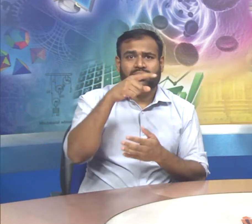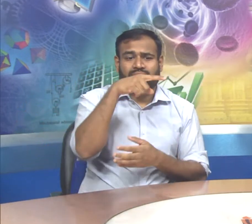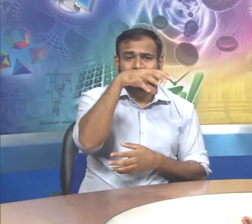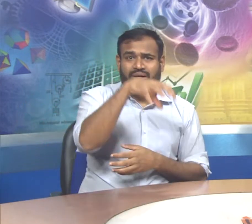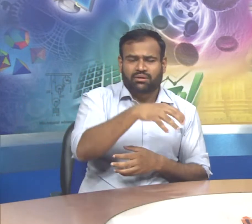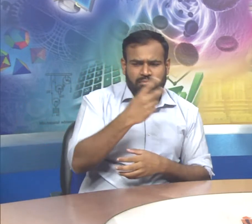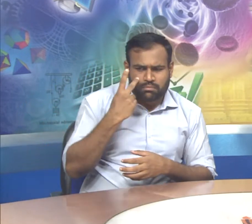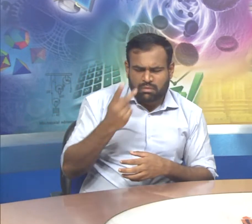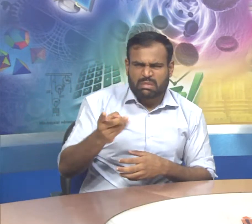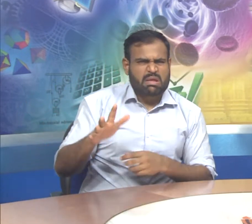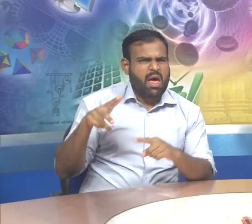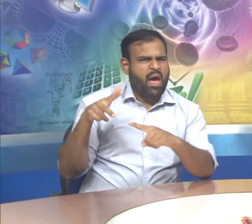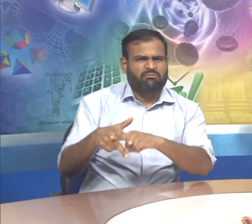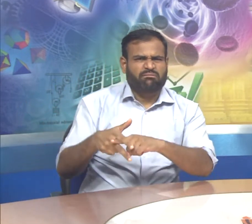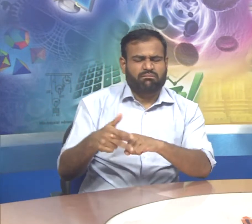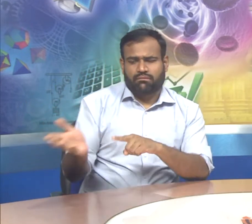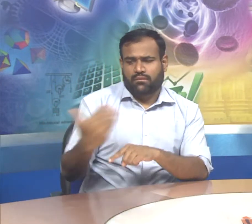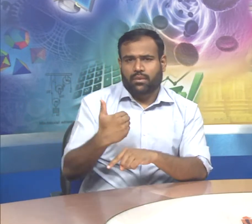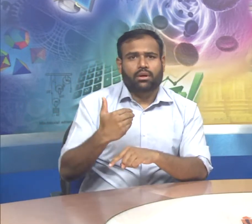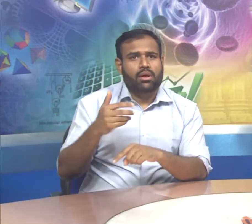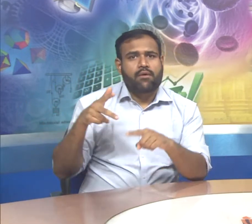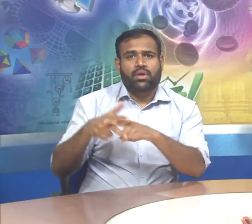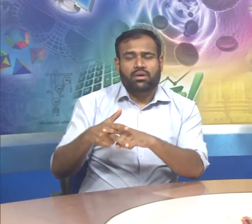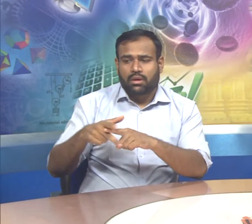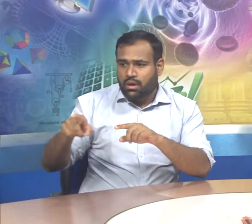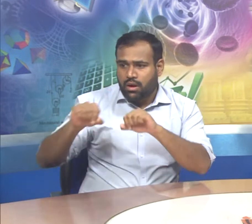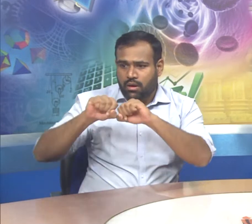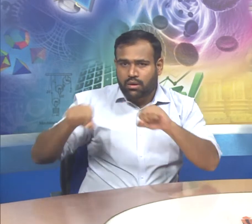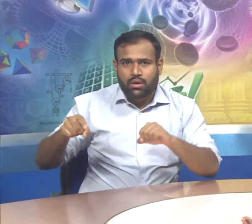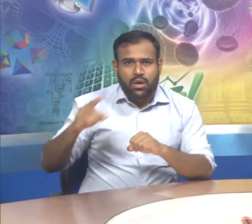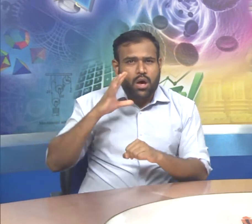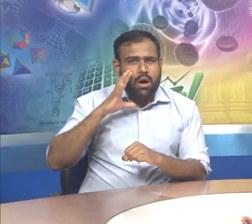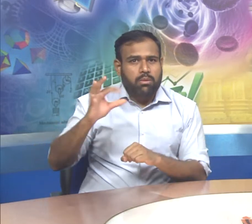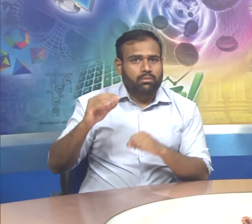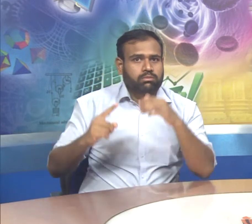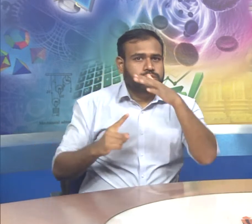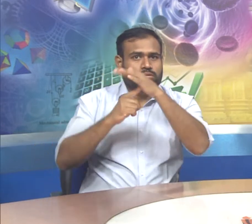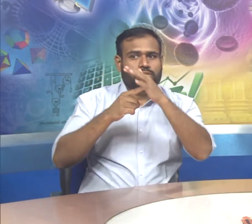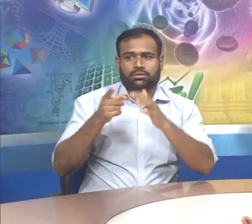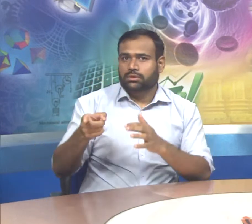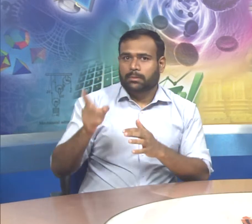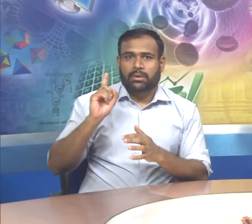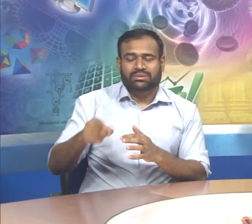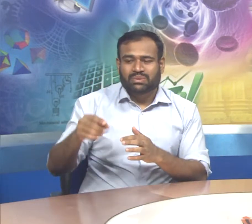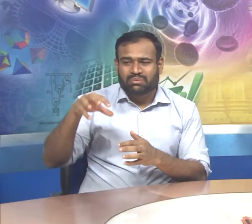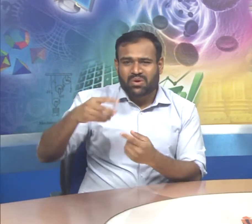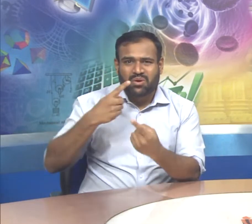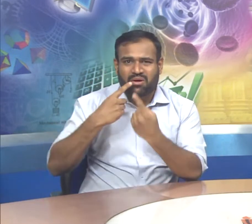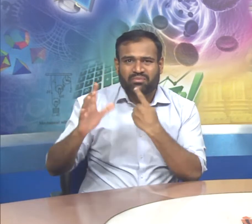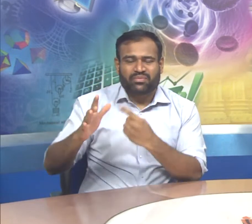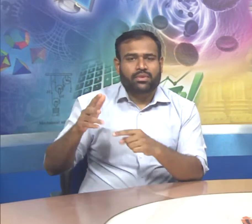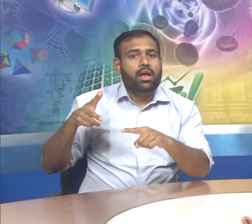Court withdraws a case from a lower court to